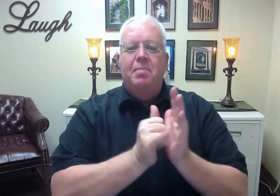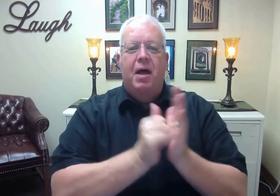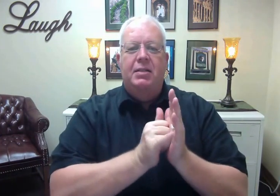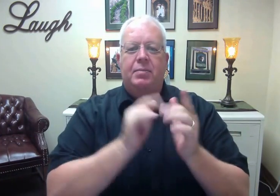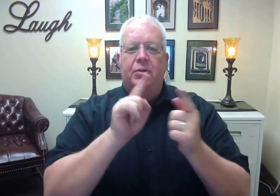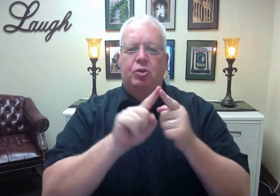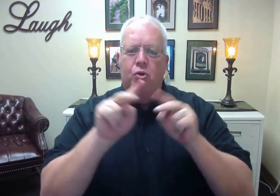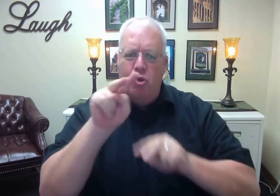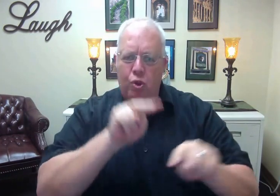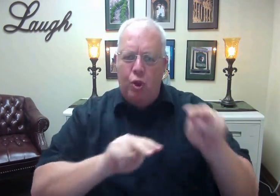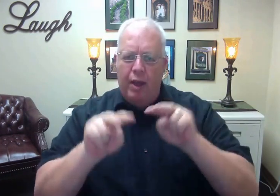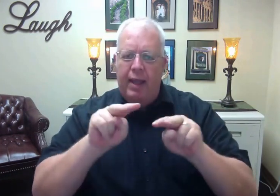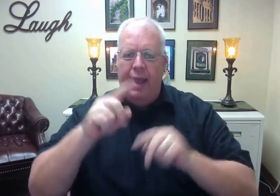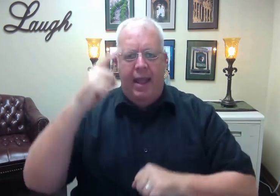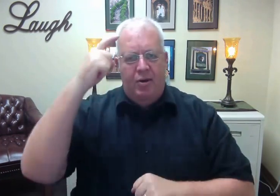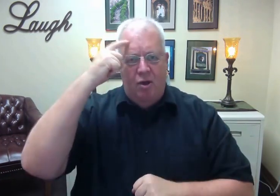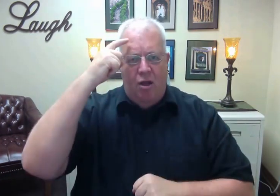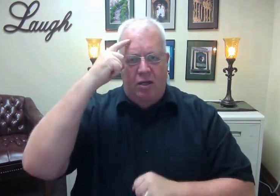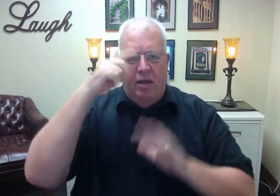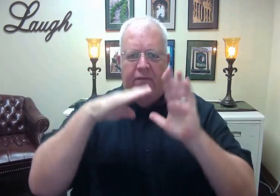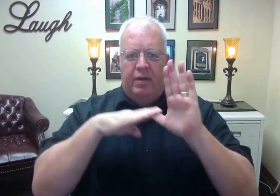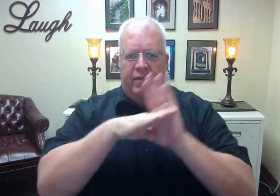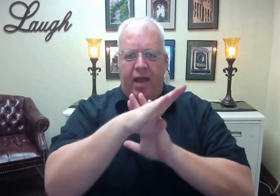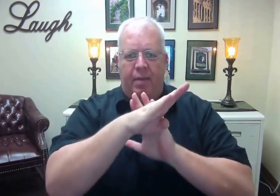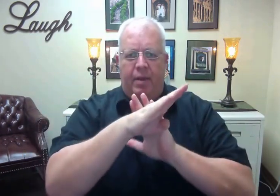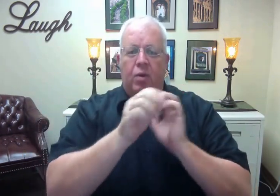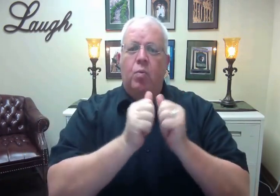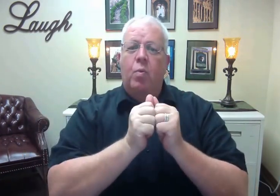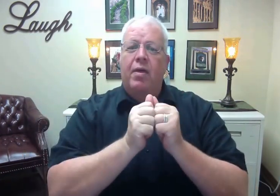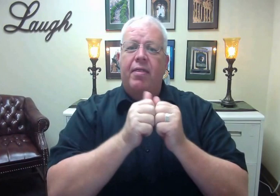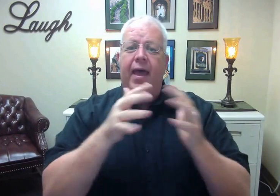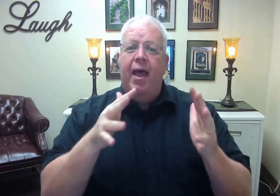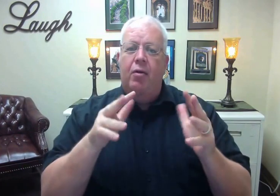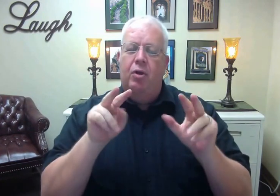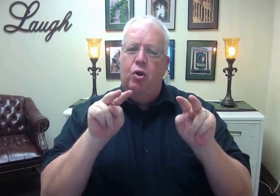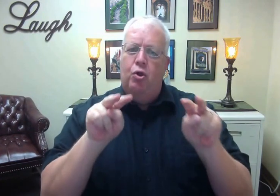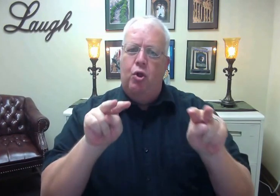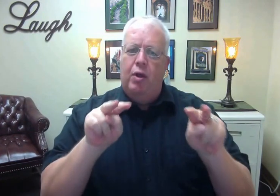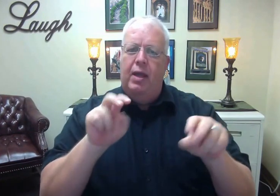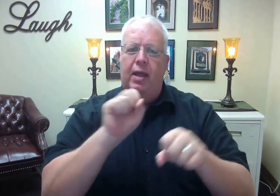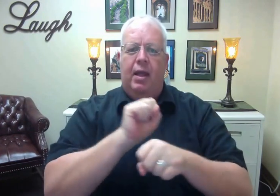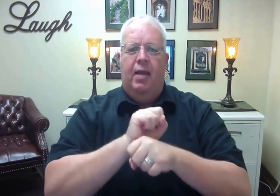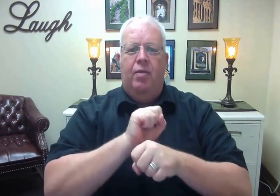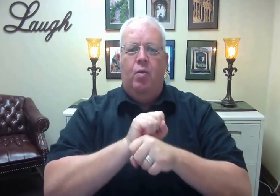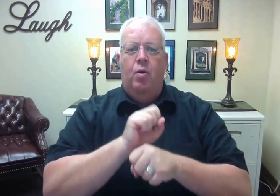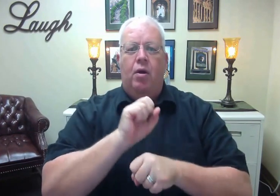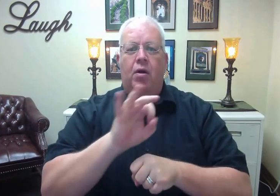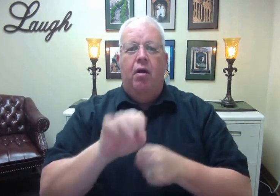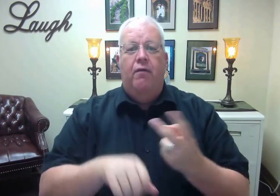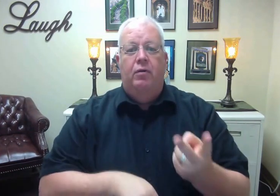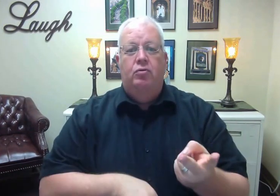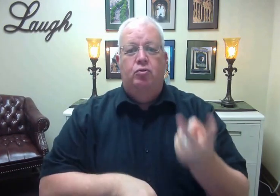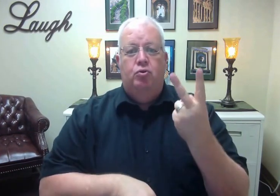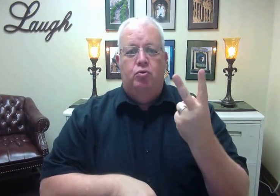It is impossible to look at cognitive development without looking at the work of